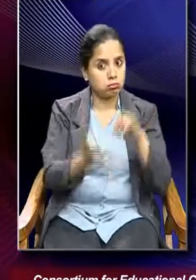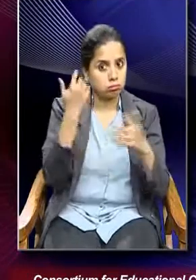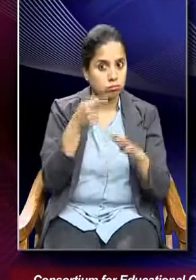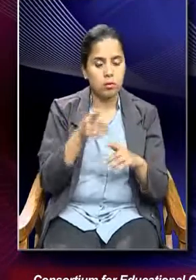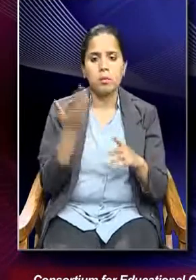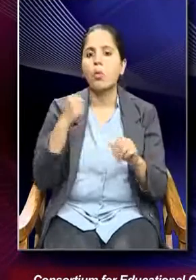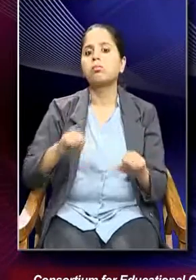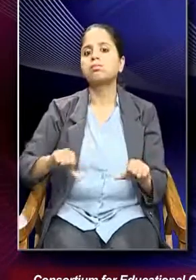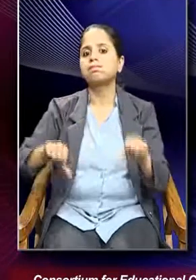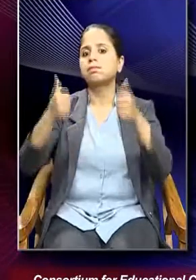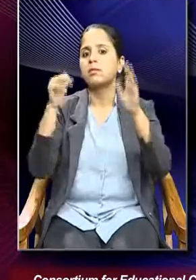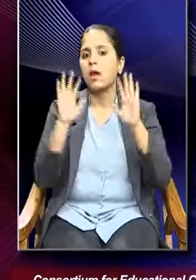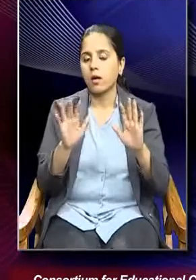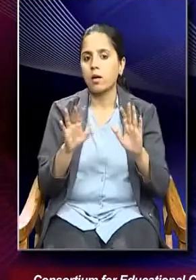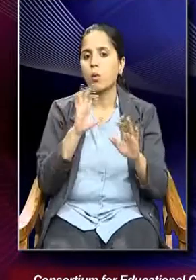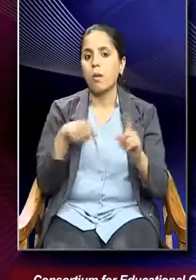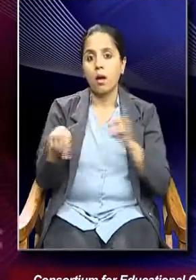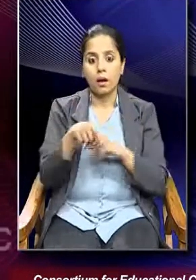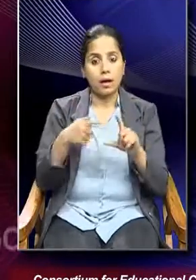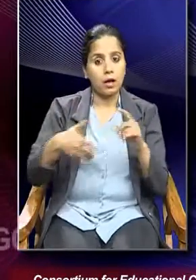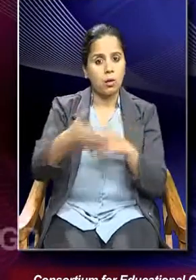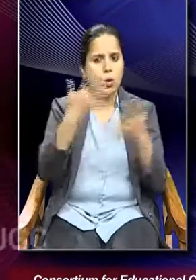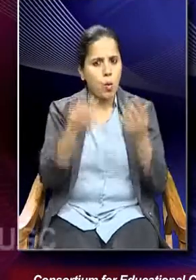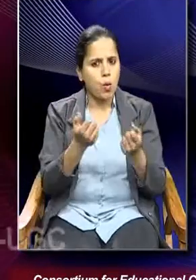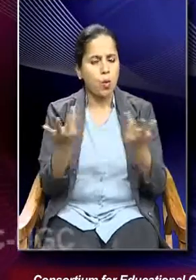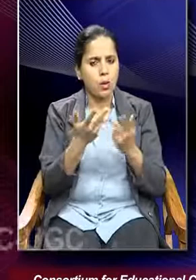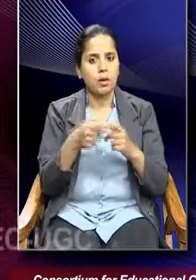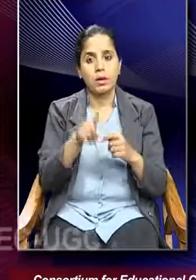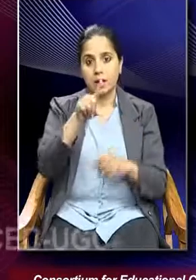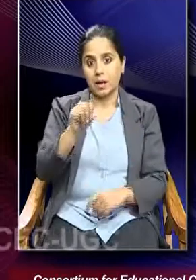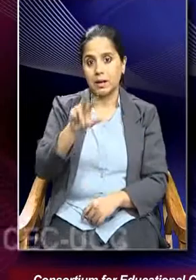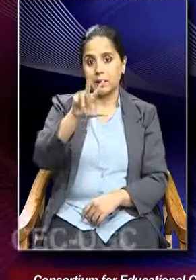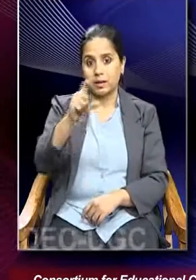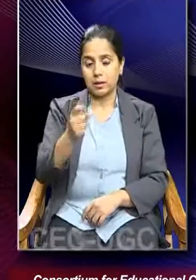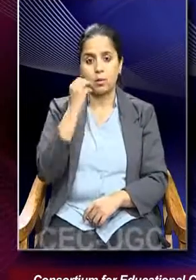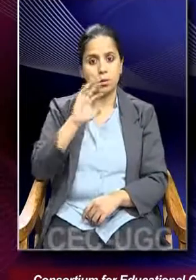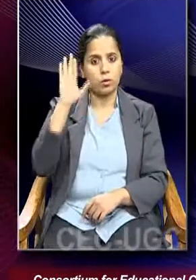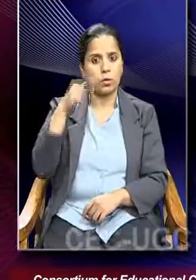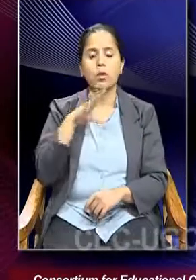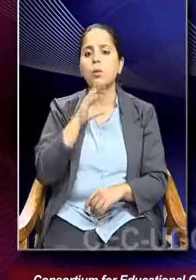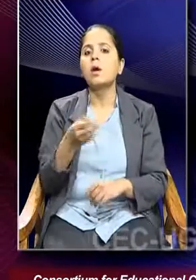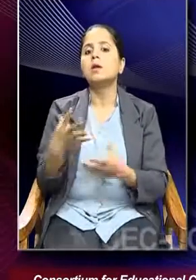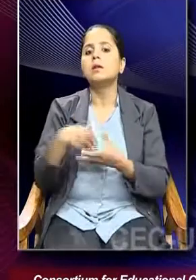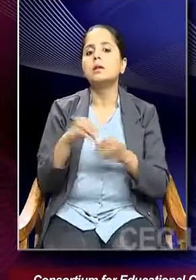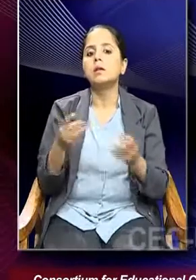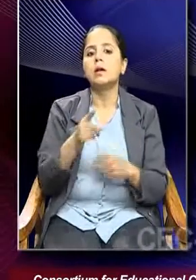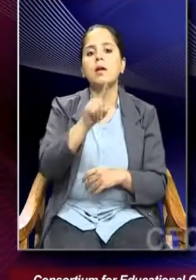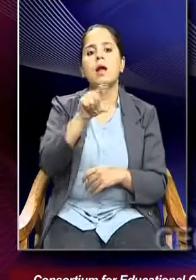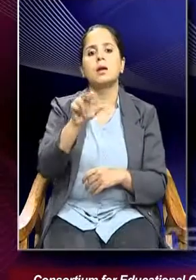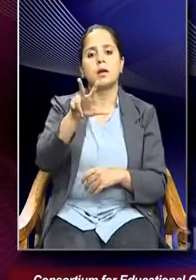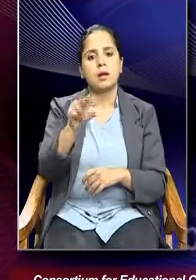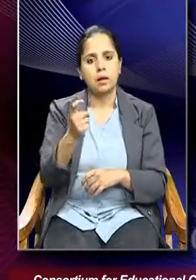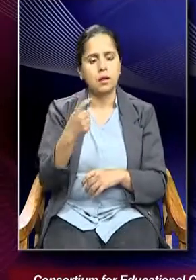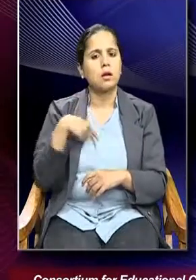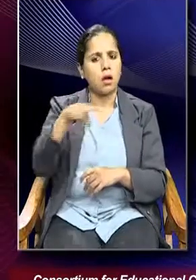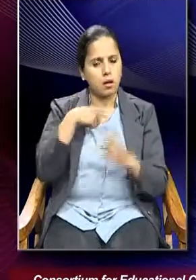remarkable success in meeting the environmental targets, and in 1987 it was introduced in 80s, and 1987 we see